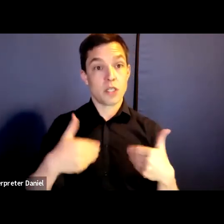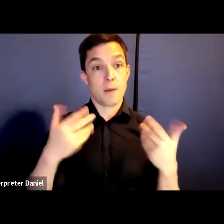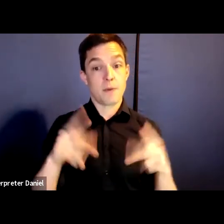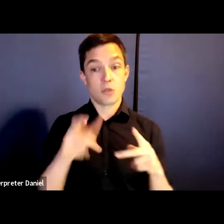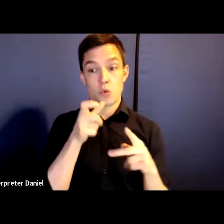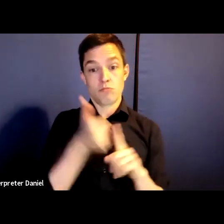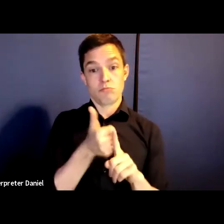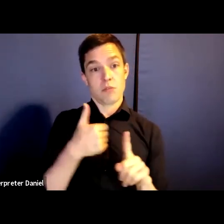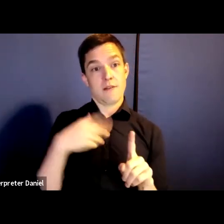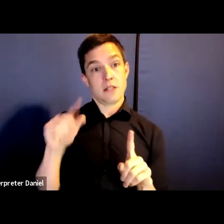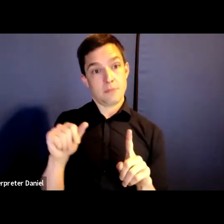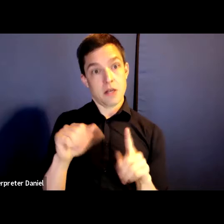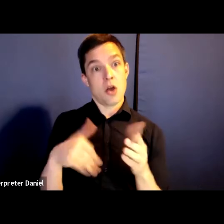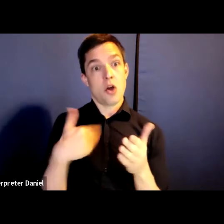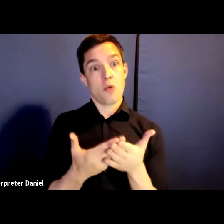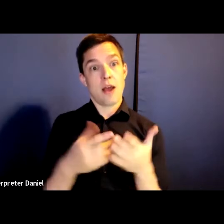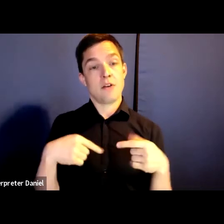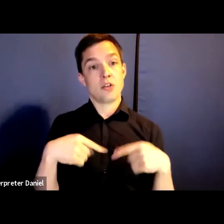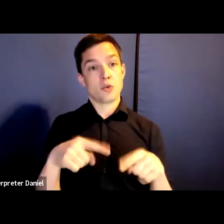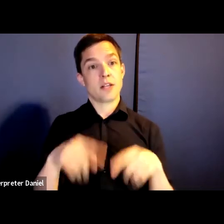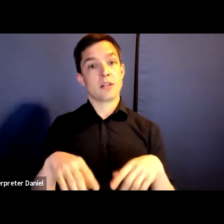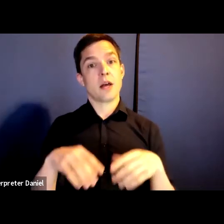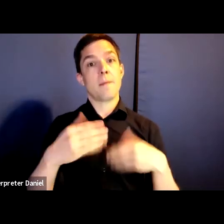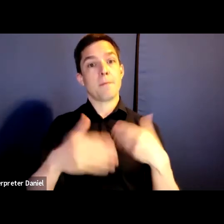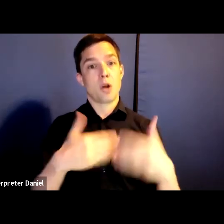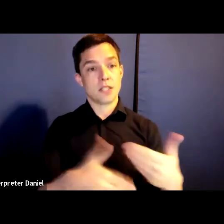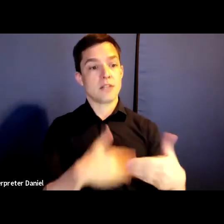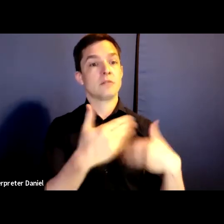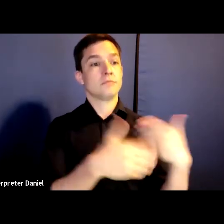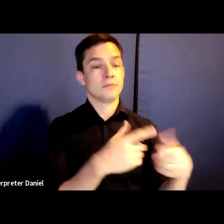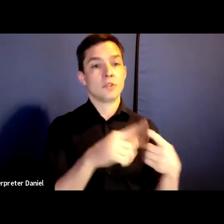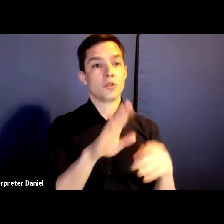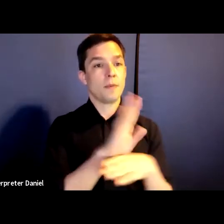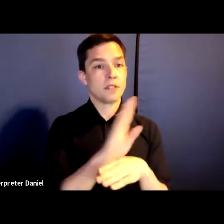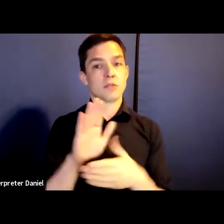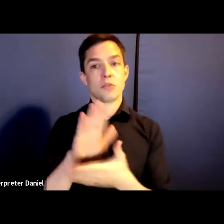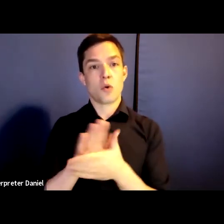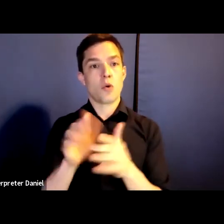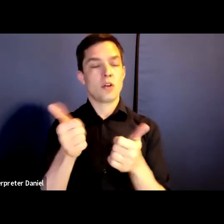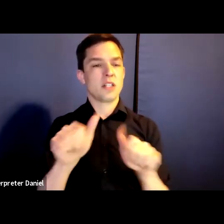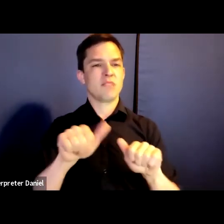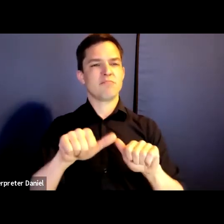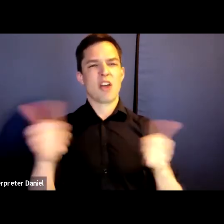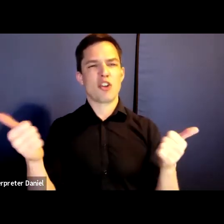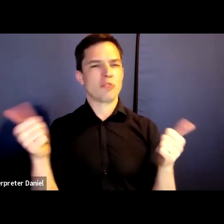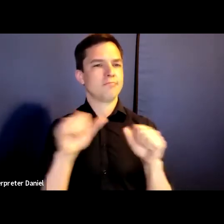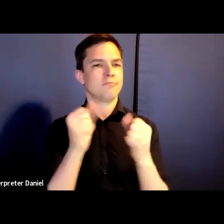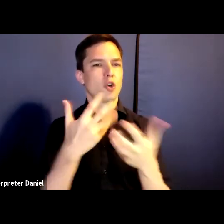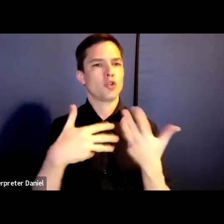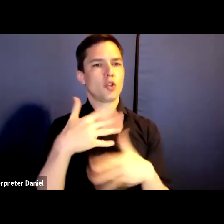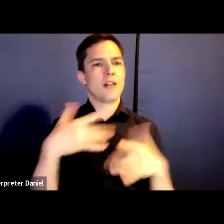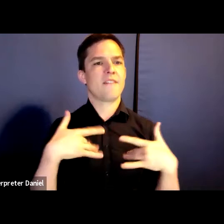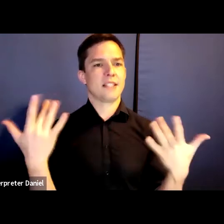disability arrives at the recruitment processes or to a business or to a school or to any other social event. For this